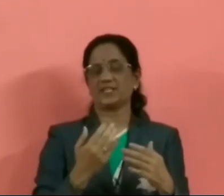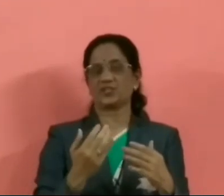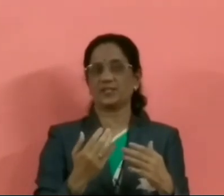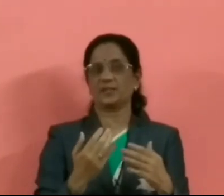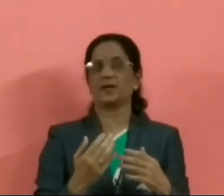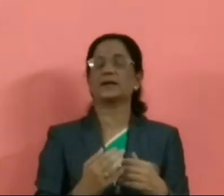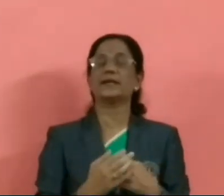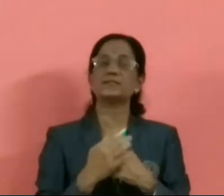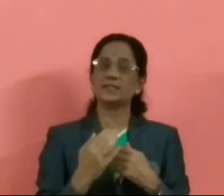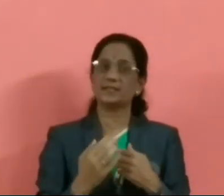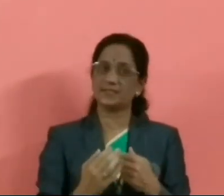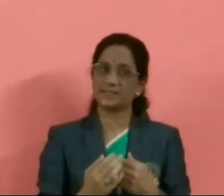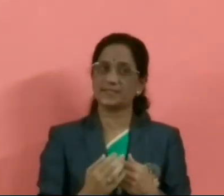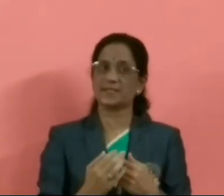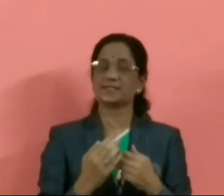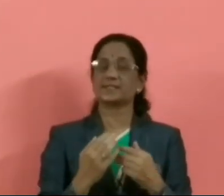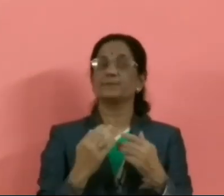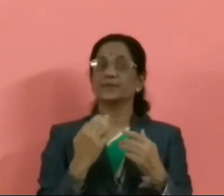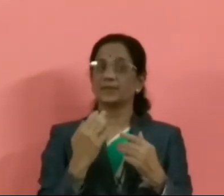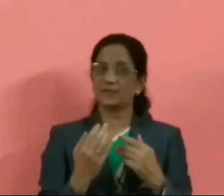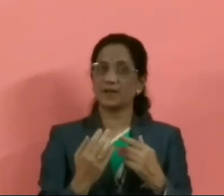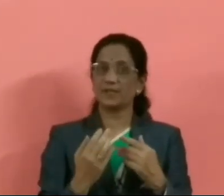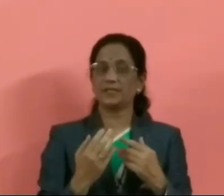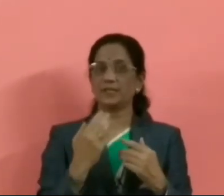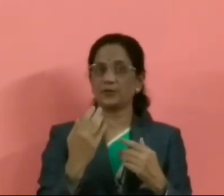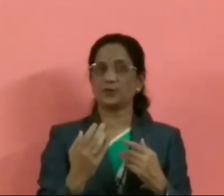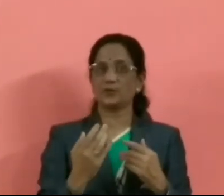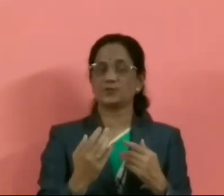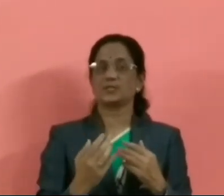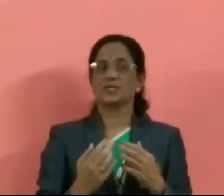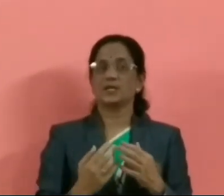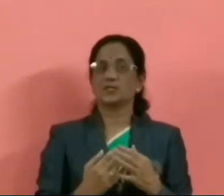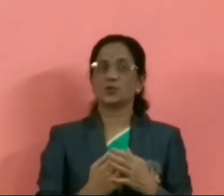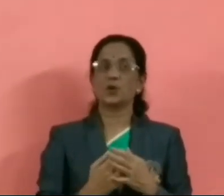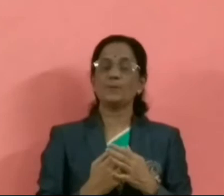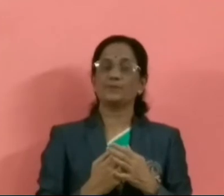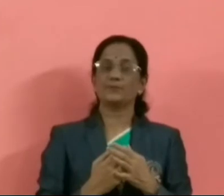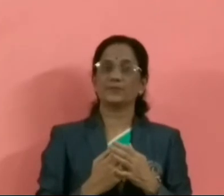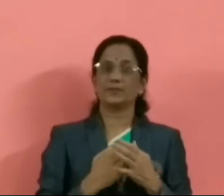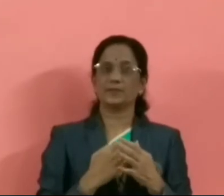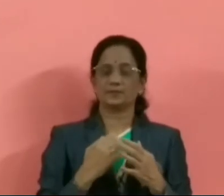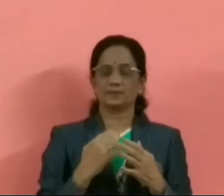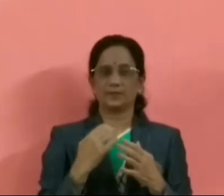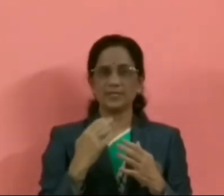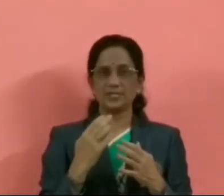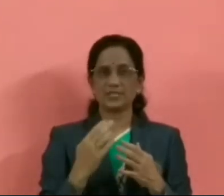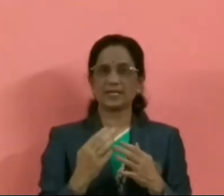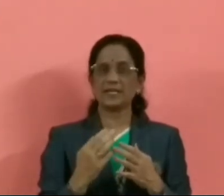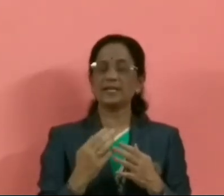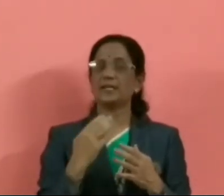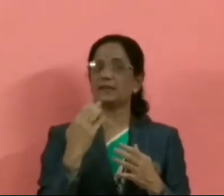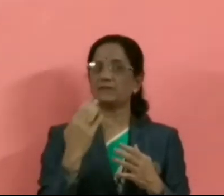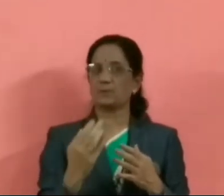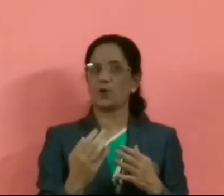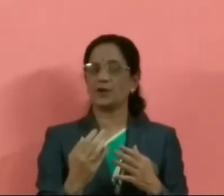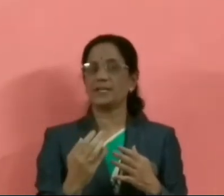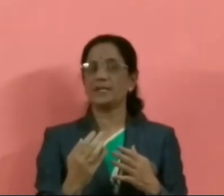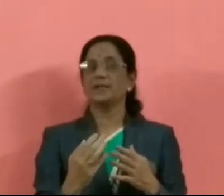vaccination against the diseases introduced, so injected in our body